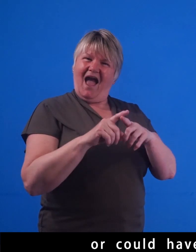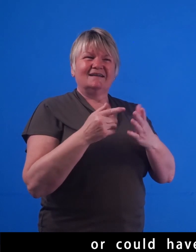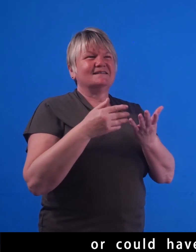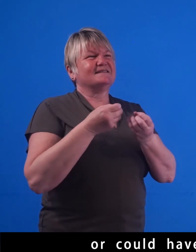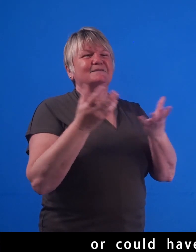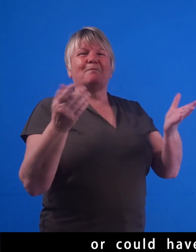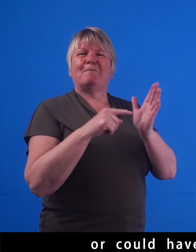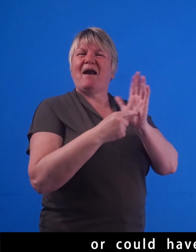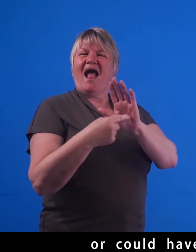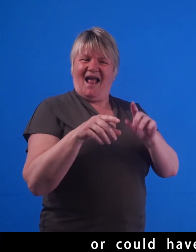window.